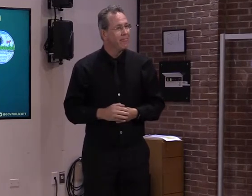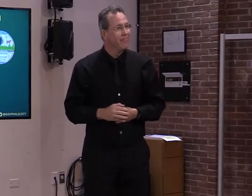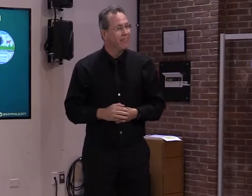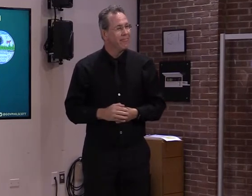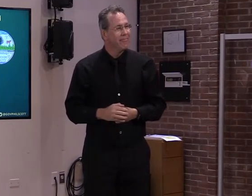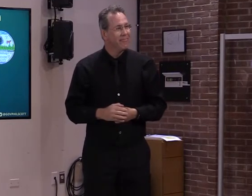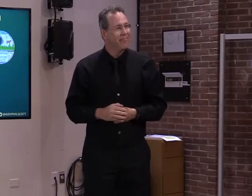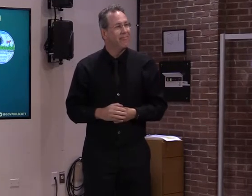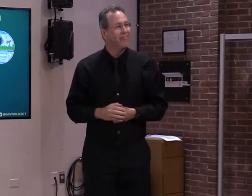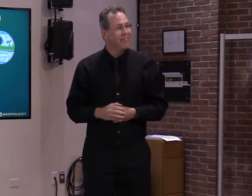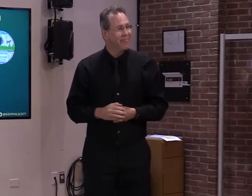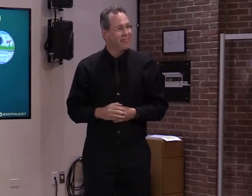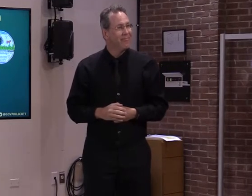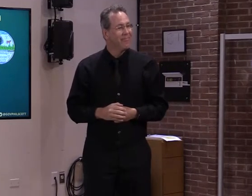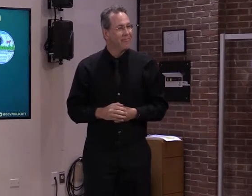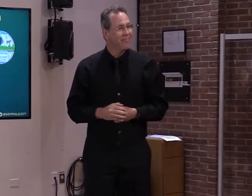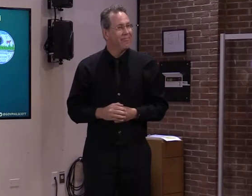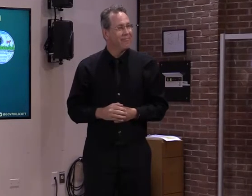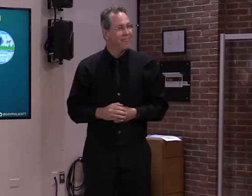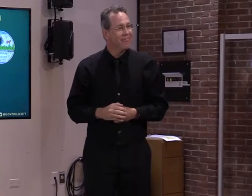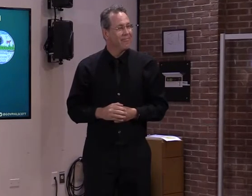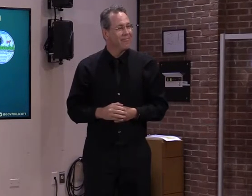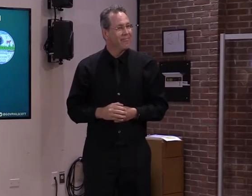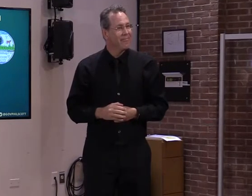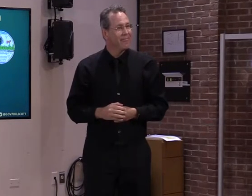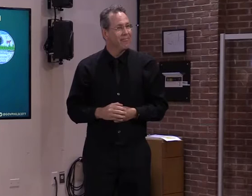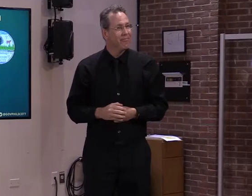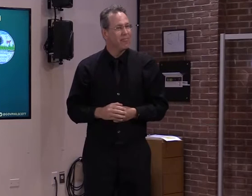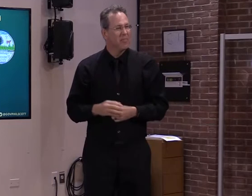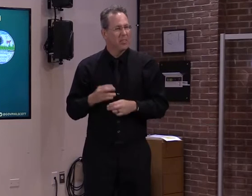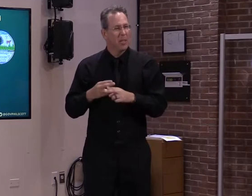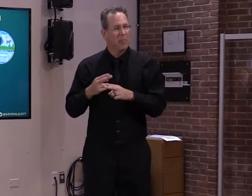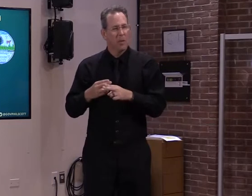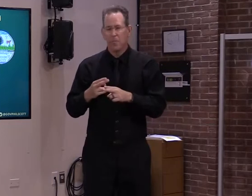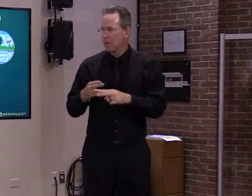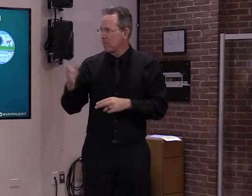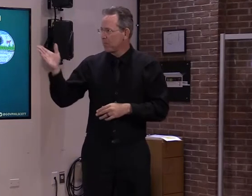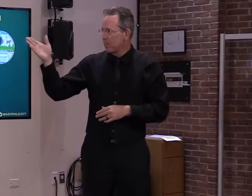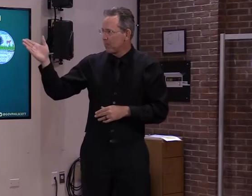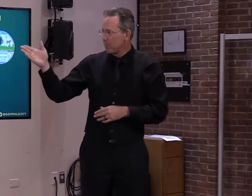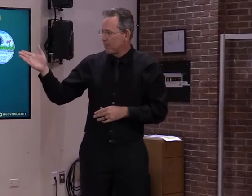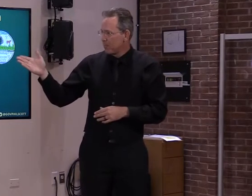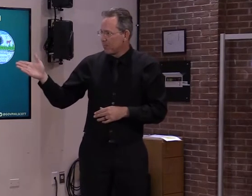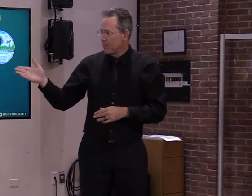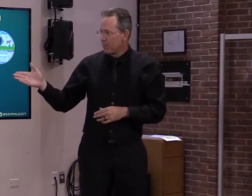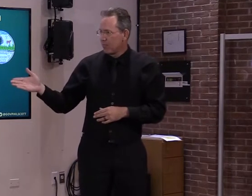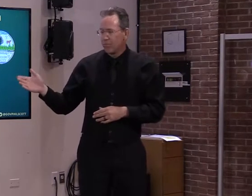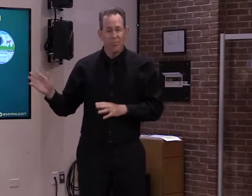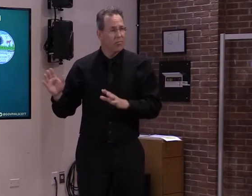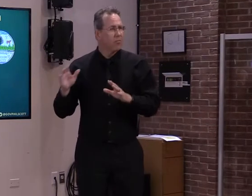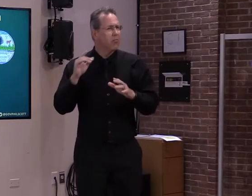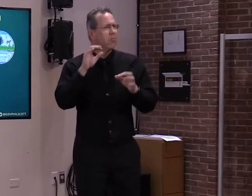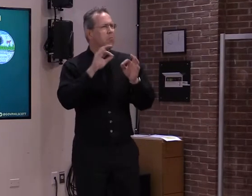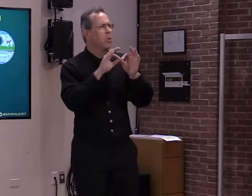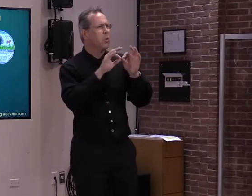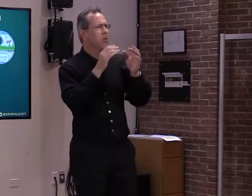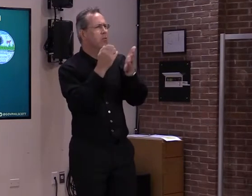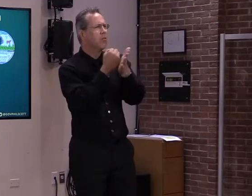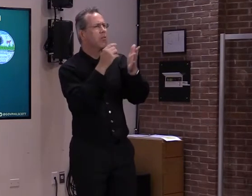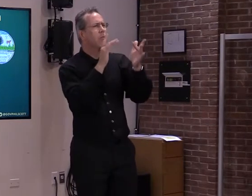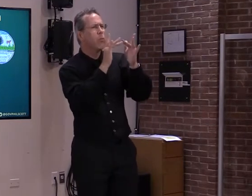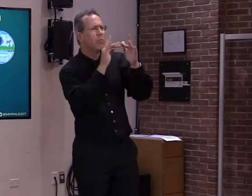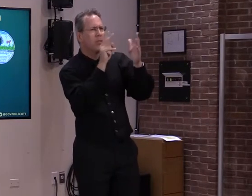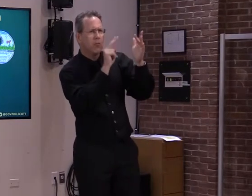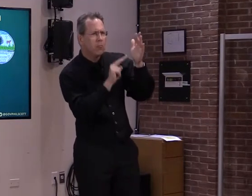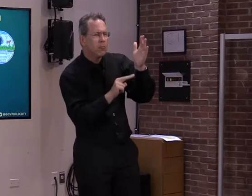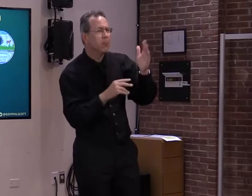Cooperative in Milton, Northfield Farmers Market, Northwestern Medical Center Urgent Care Clinic, People's Health and Wellness in